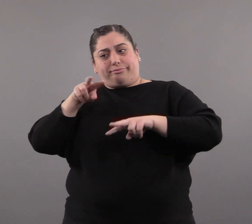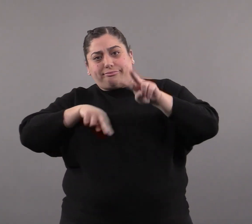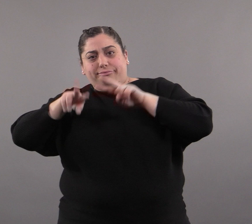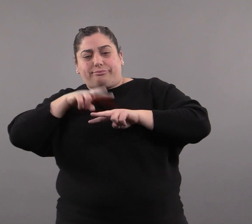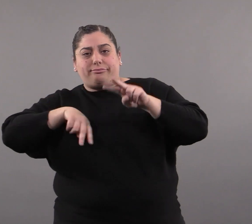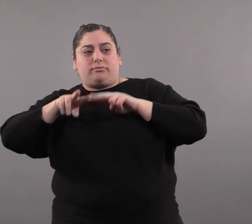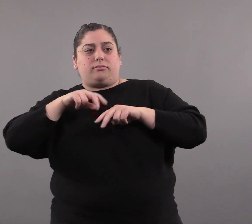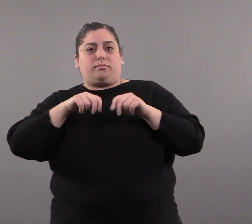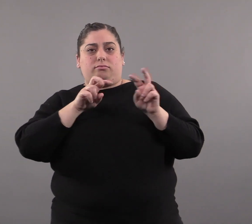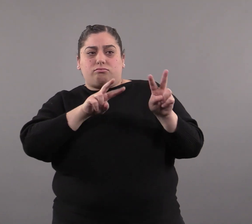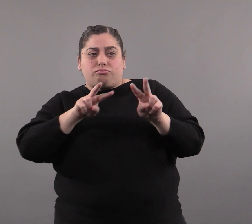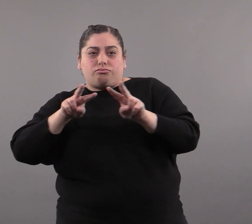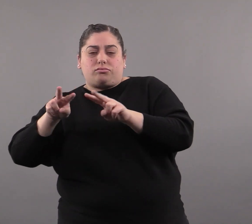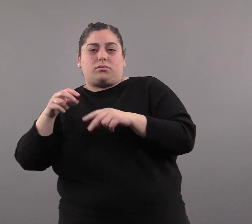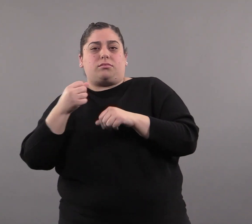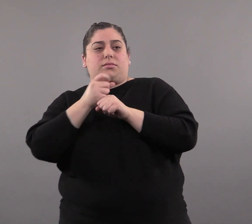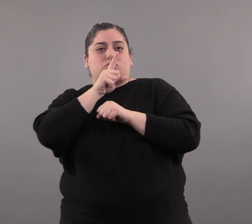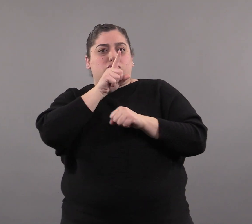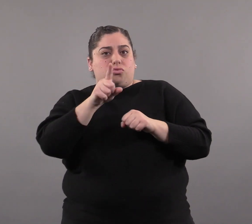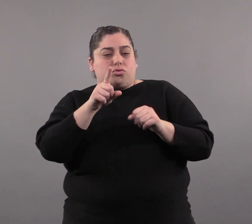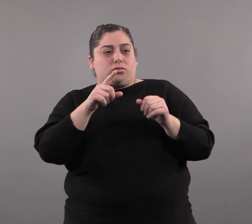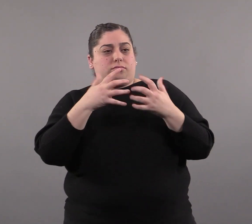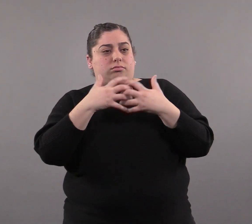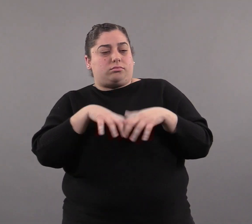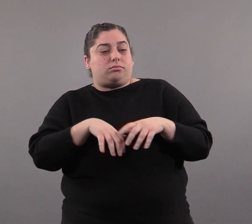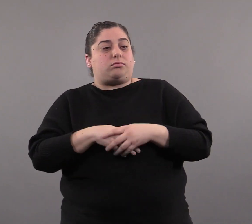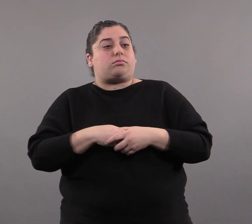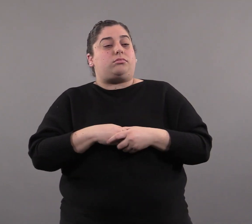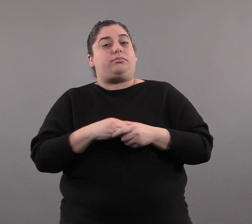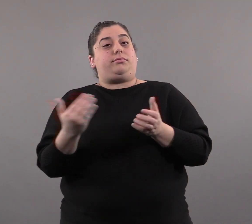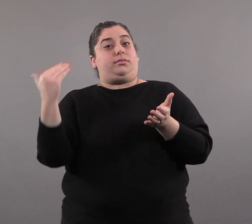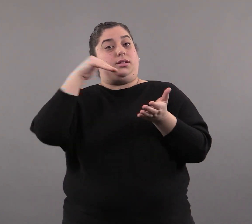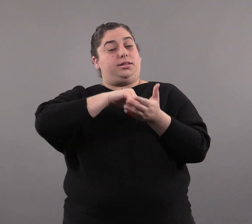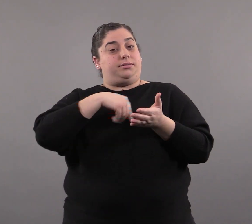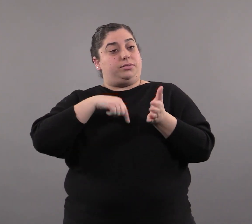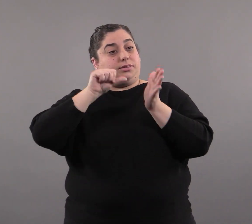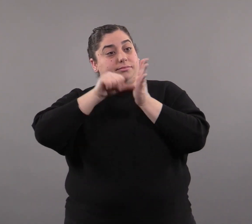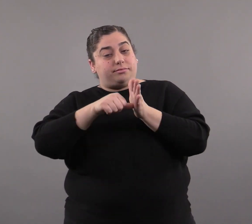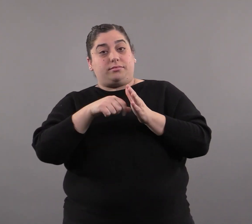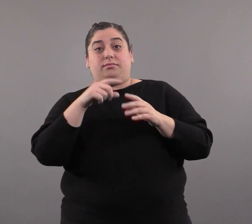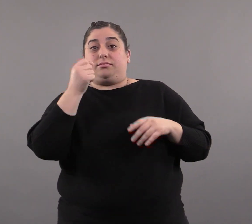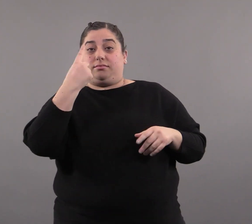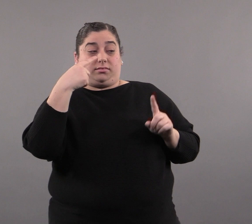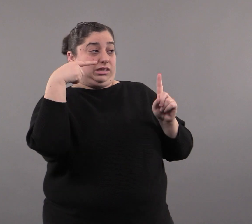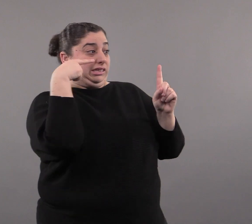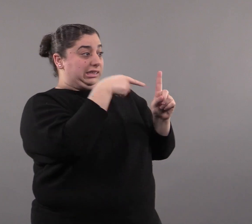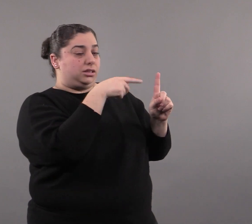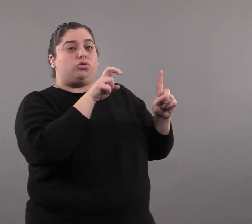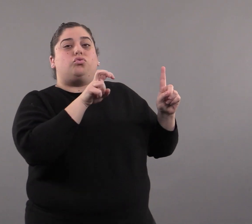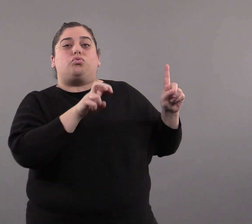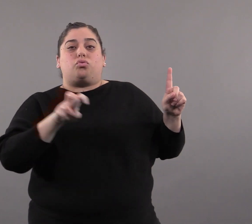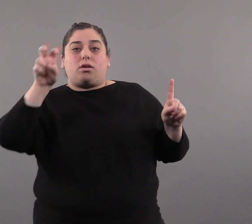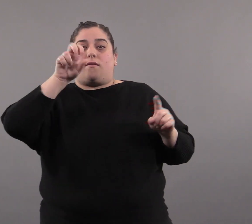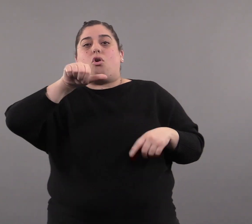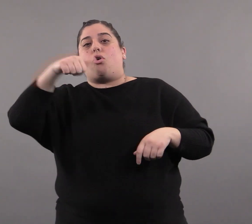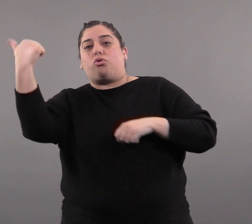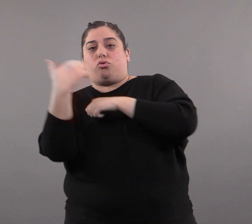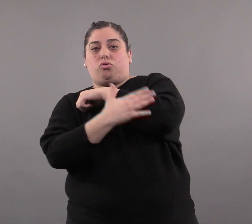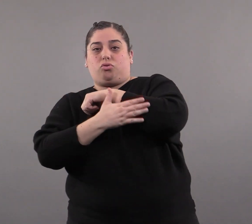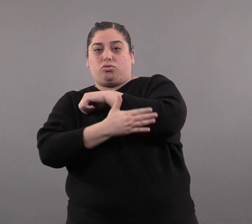will repeat, this was an international travel that did not fit into one of those specified areas, but it